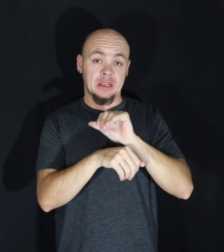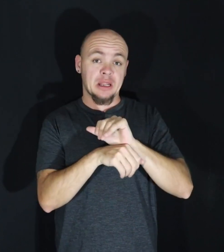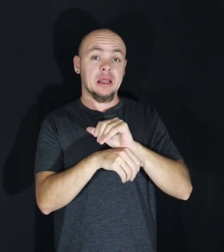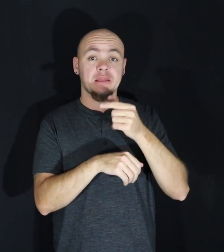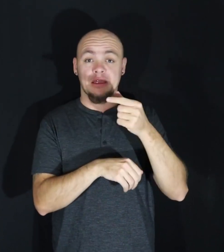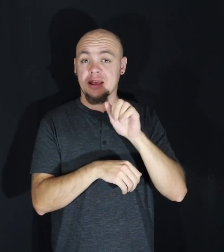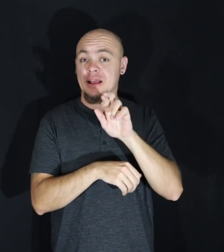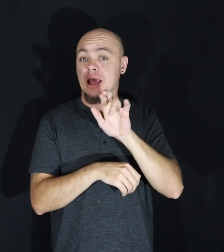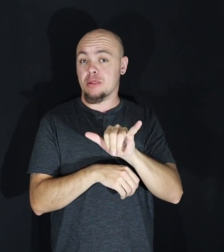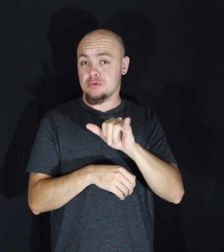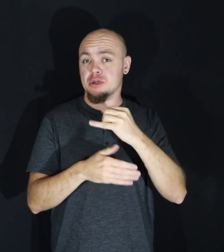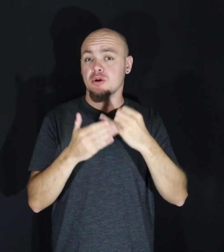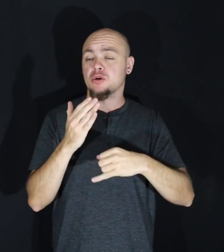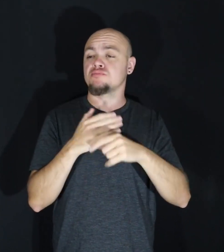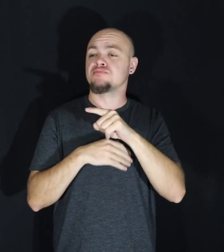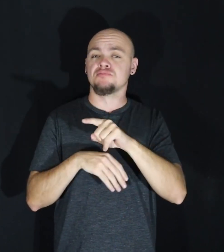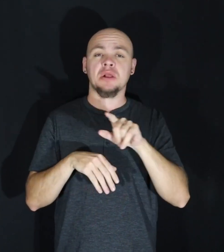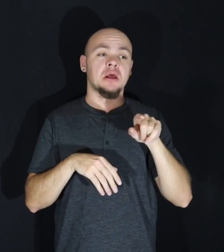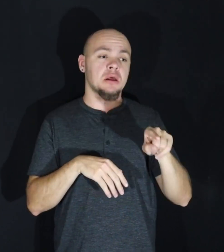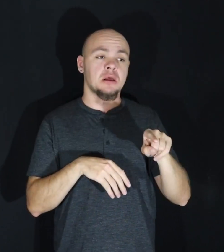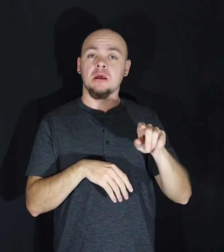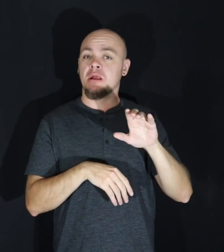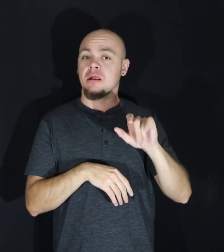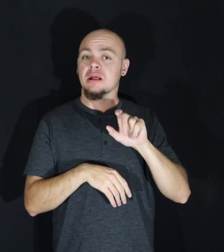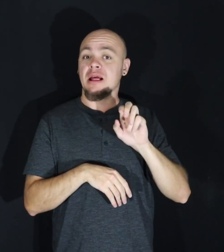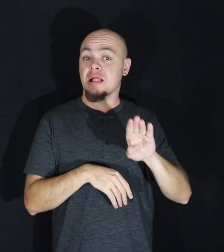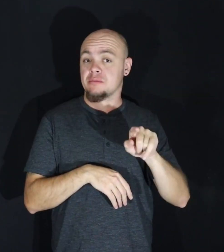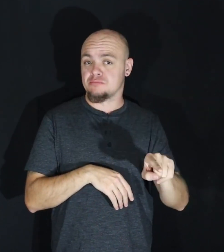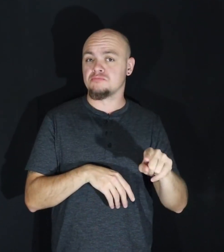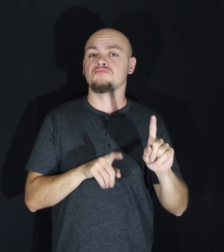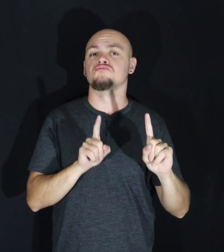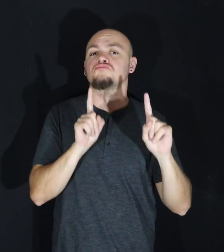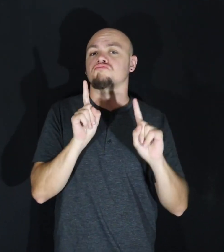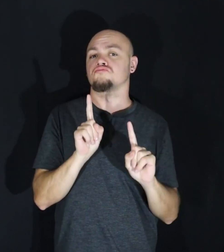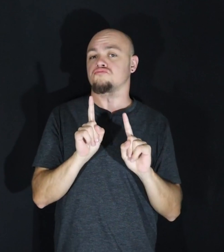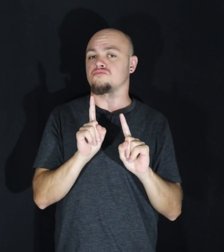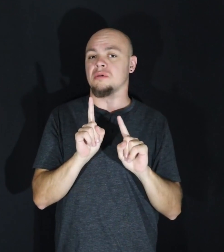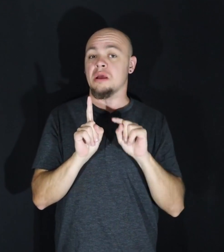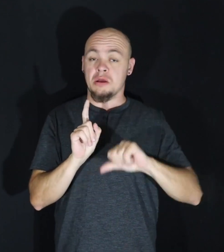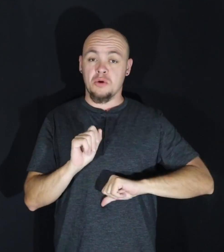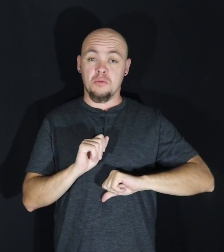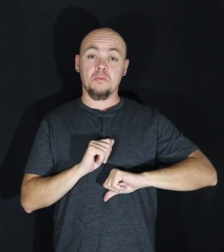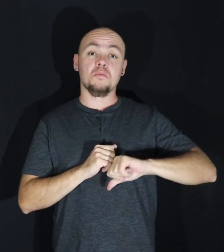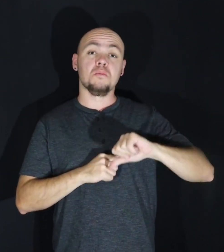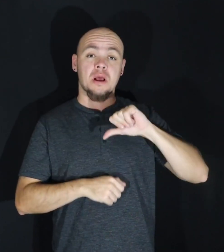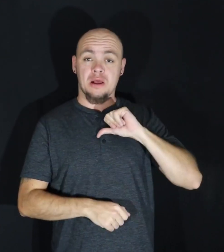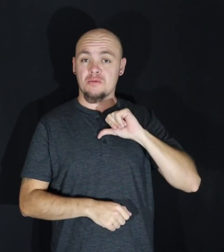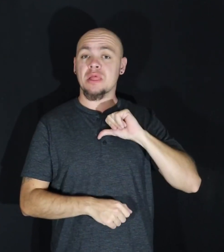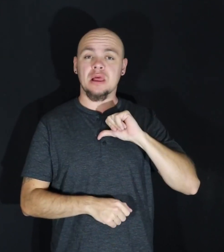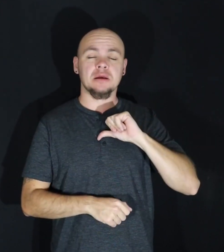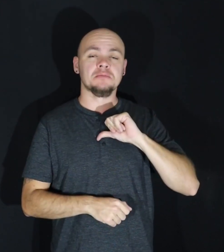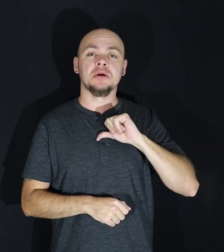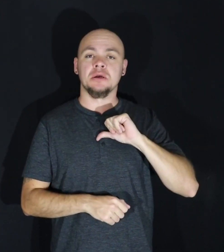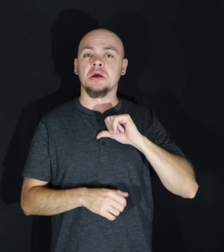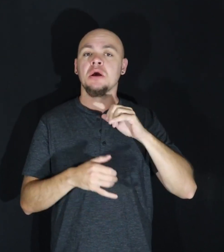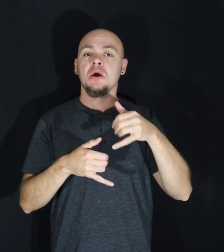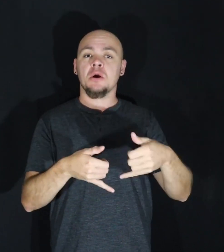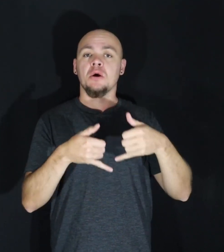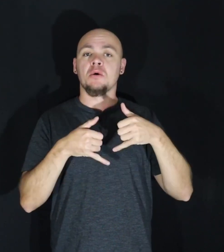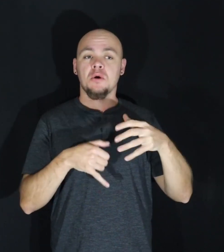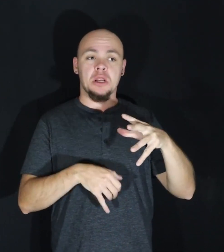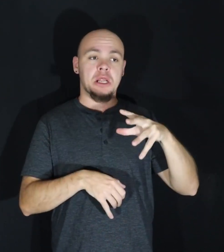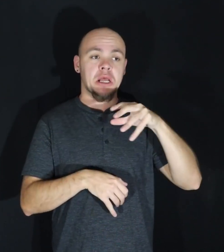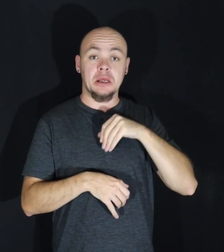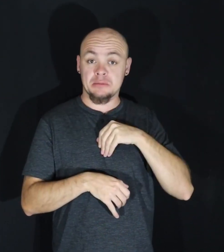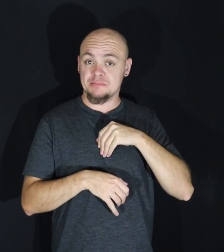gallery, she stood beside Caleb. And quite proudly, she was accepting her award, and they went to get